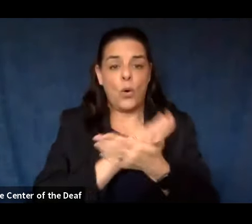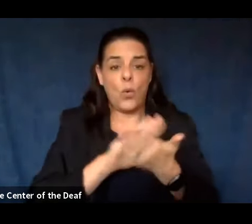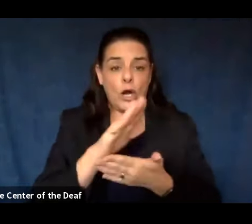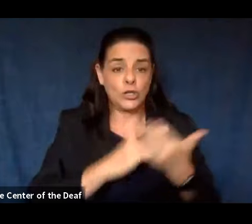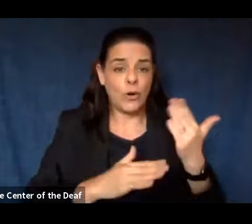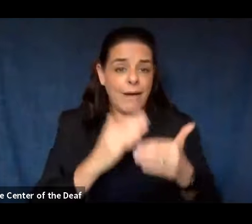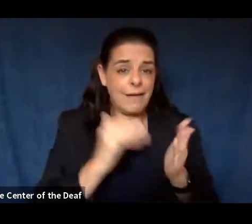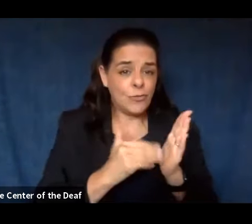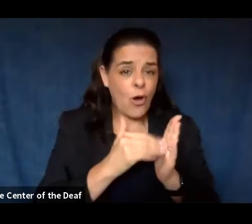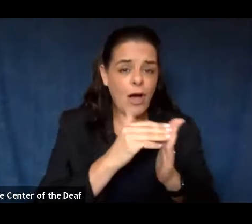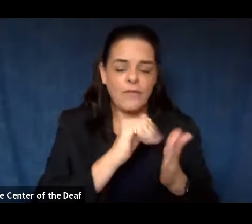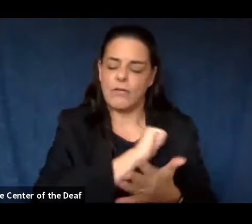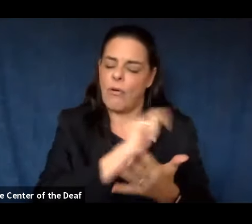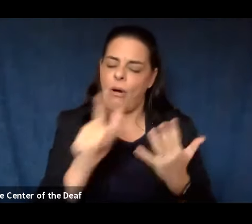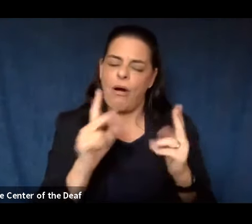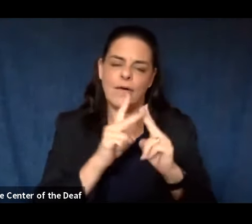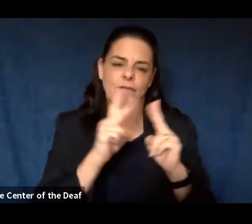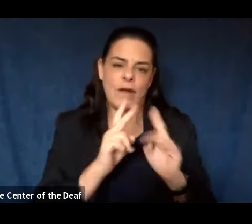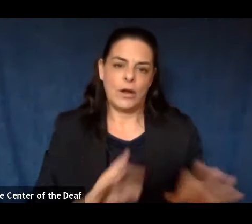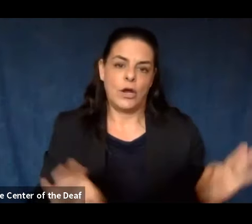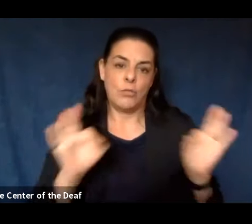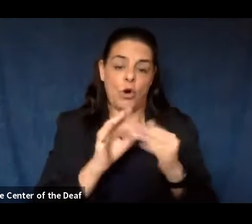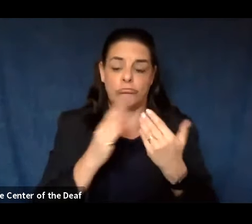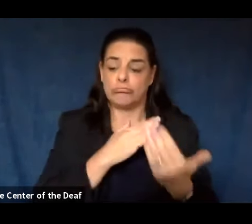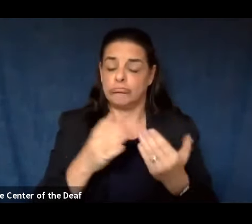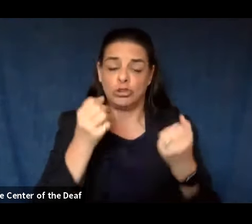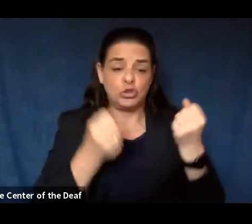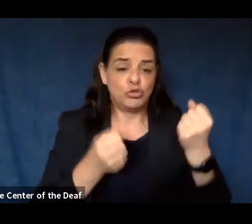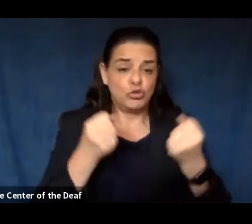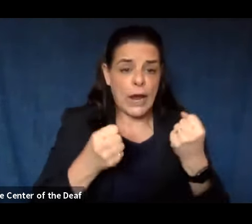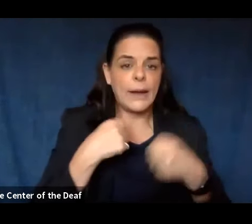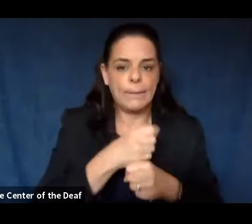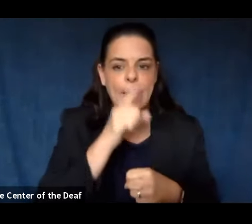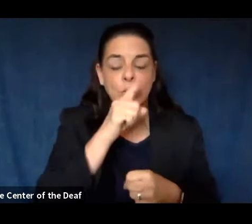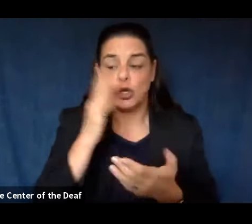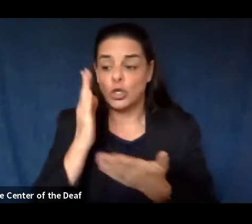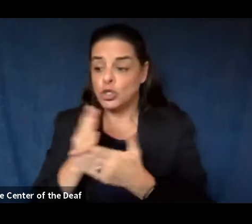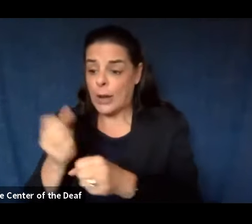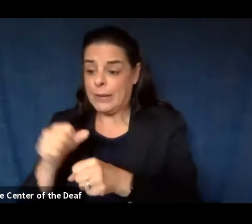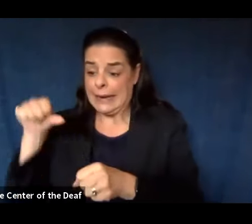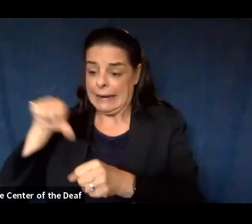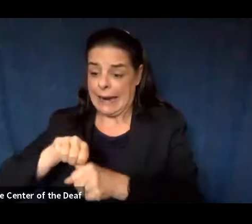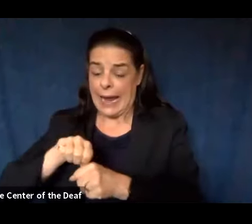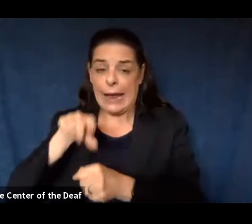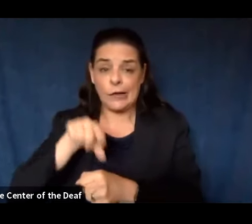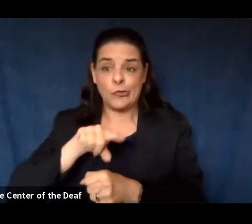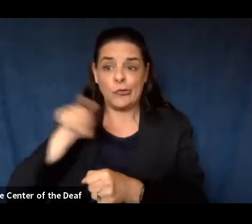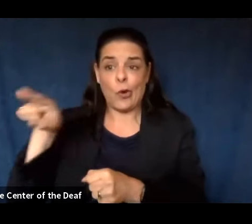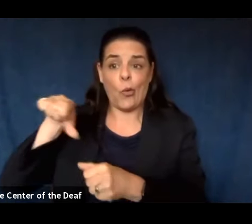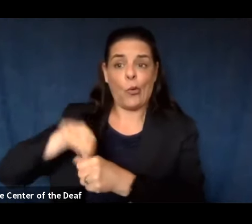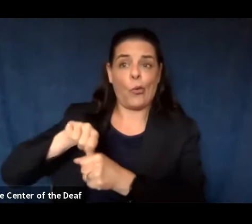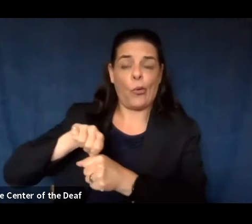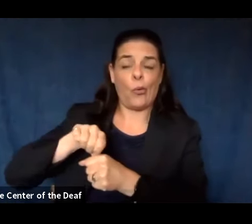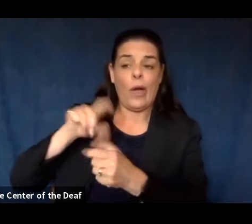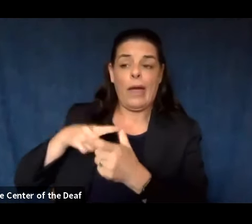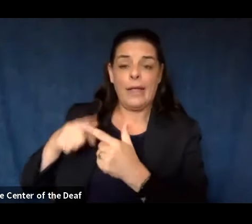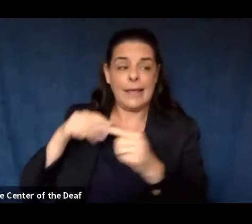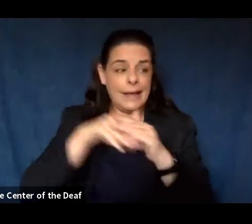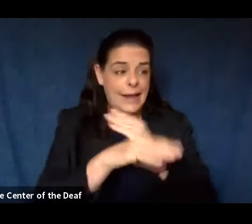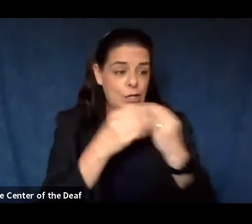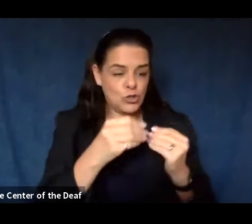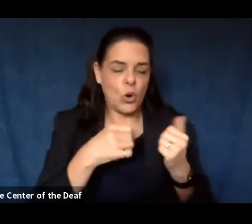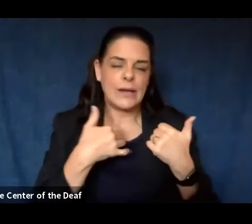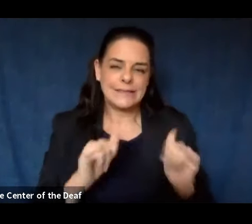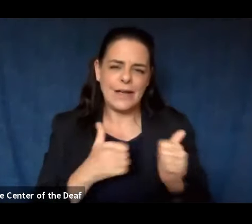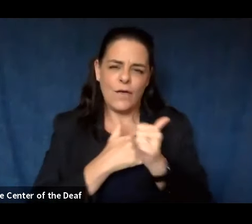frequently. All of those things are very important when you're driving, making sure you're doing it. If you're stopping to get gas and you're going to pump the gas and you're going into the store, still